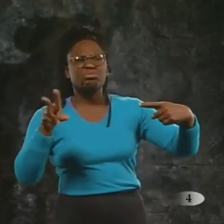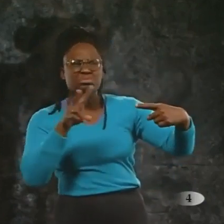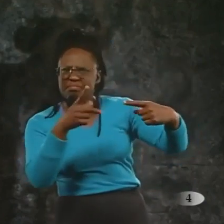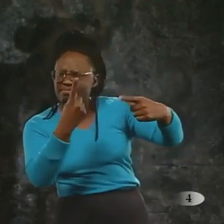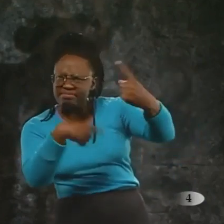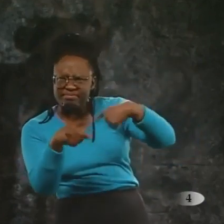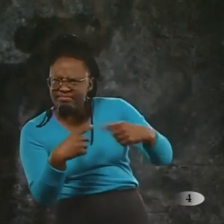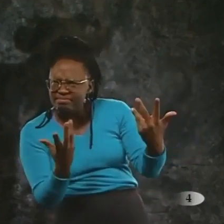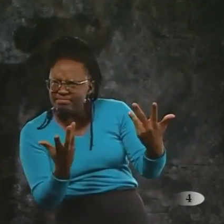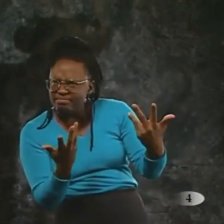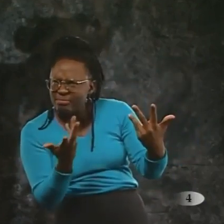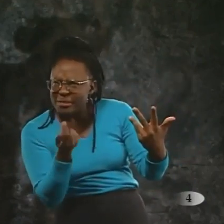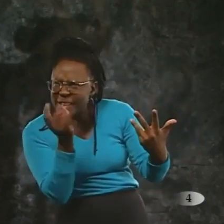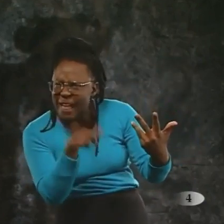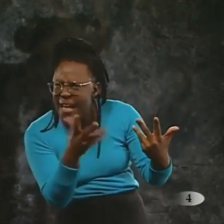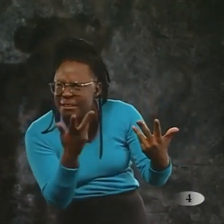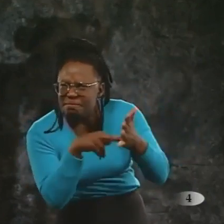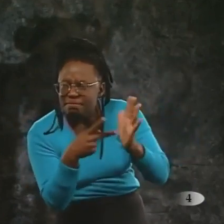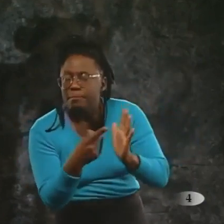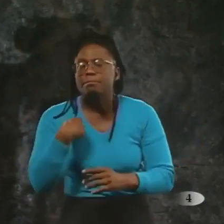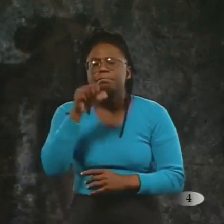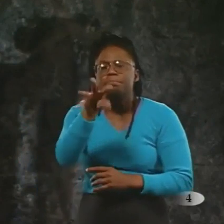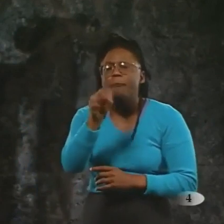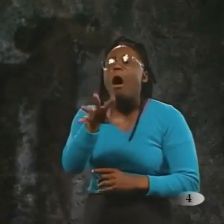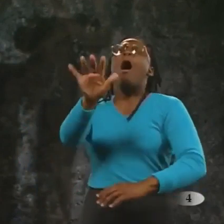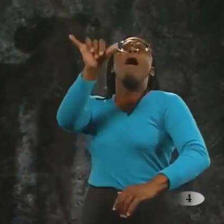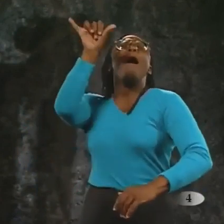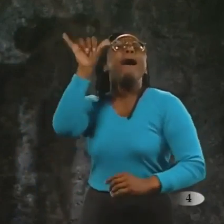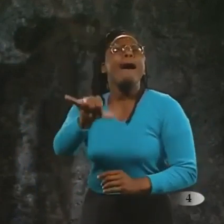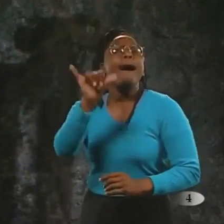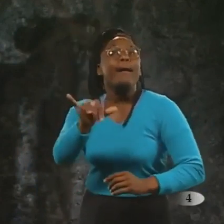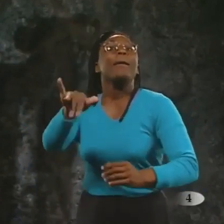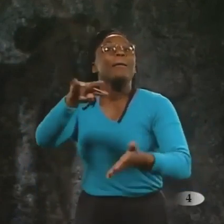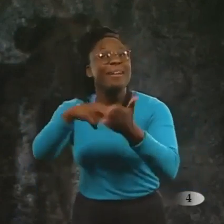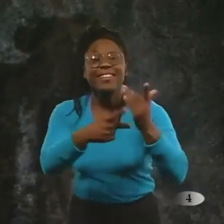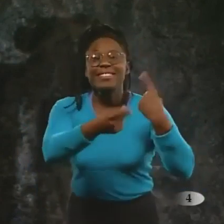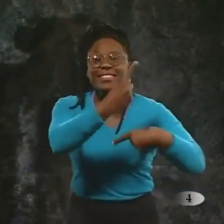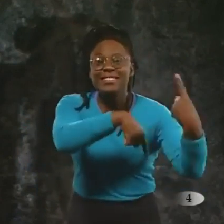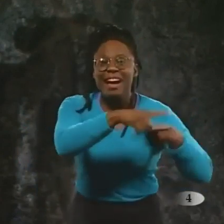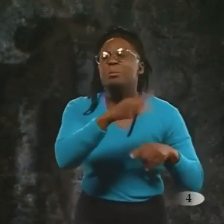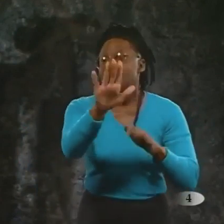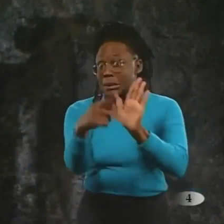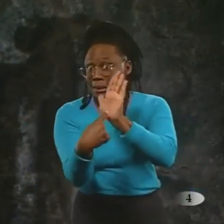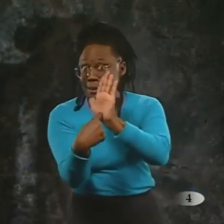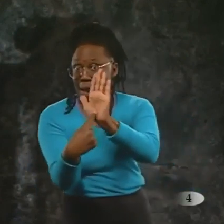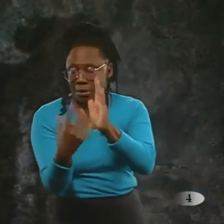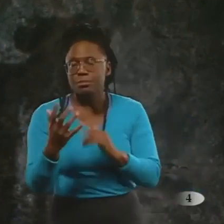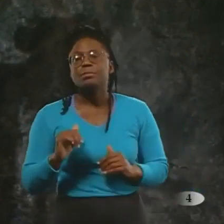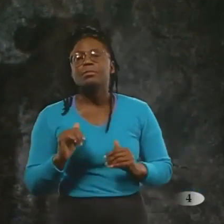Another rule is, let's say that you were having a conversation with someone and you use a word that they don't recognize. You could